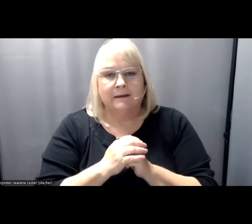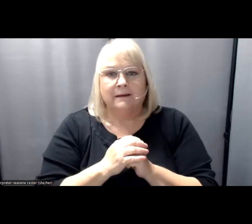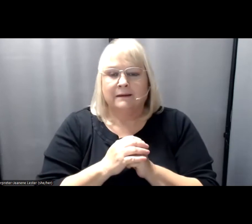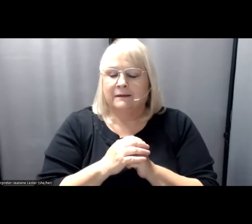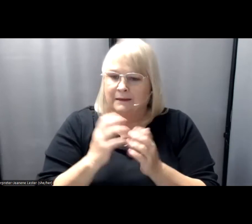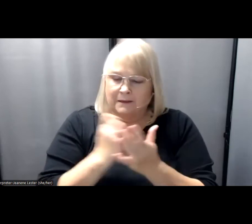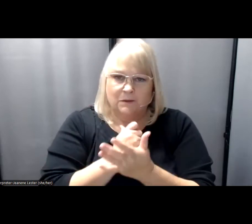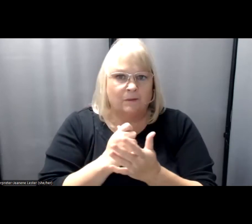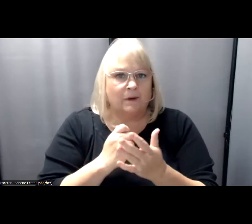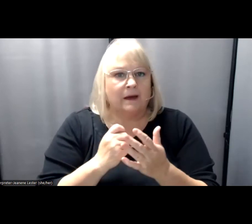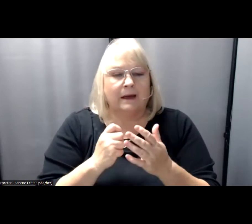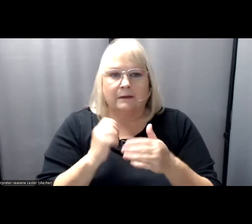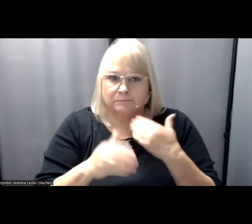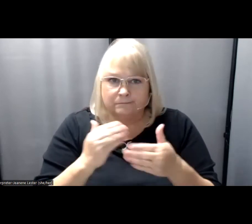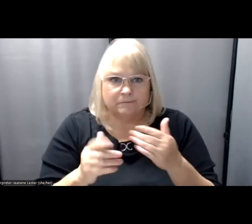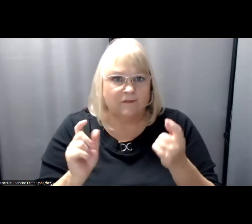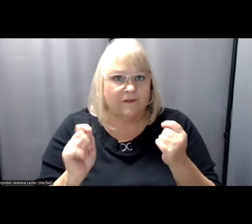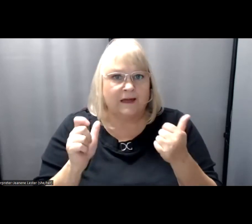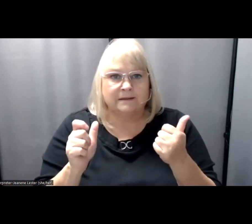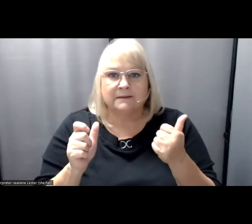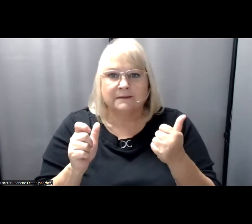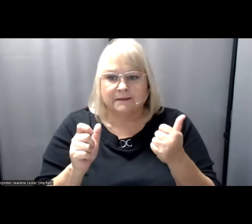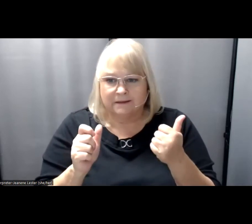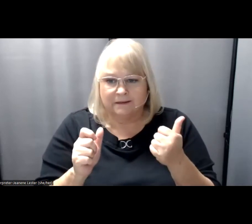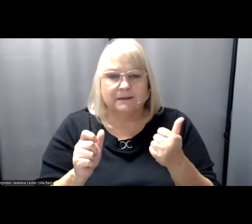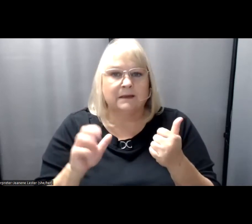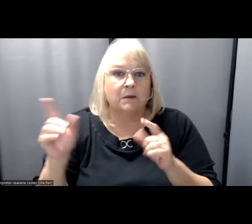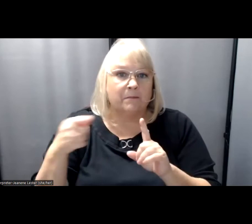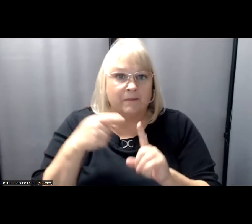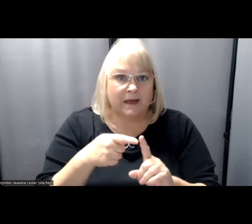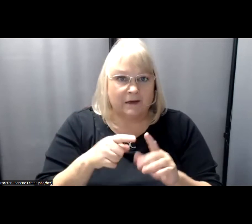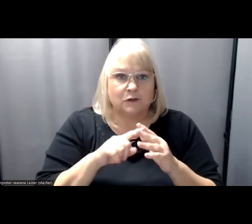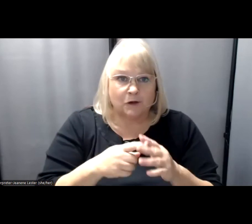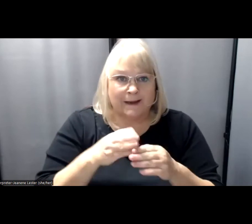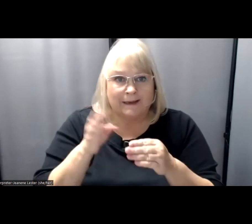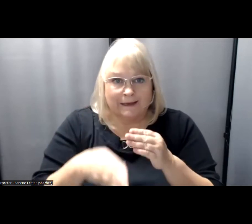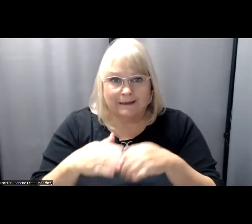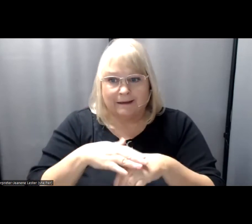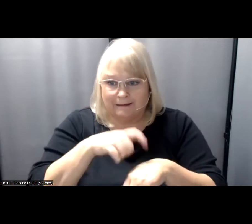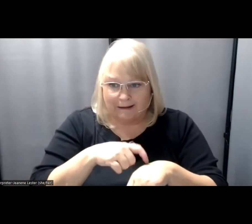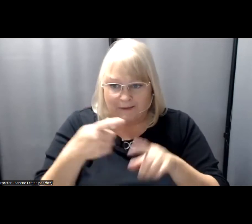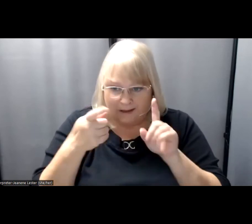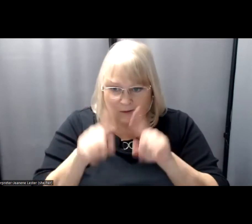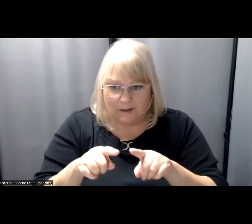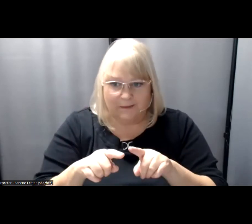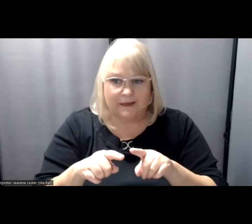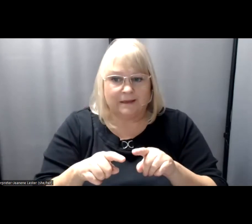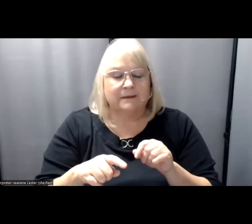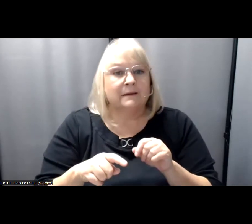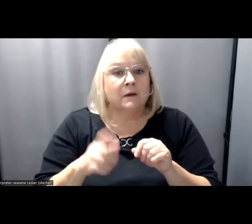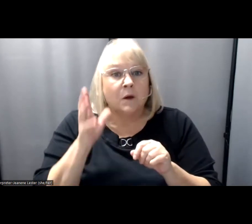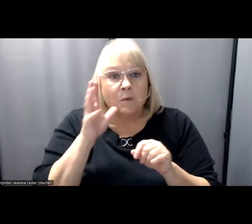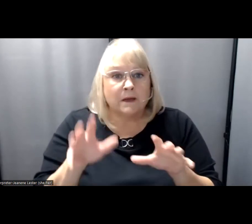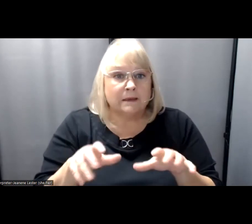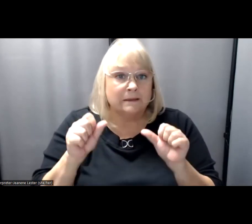get traction fast. Back to start and end on time there in those agreements. We'll be